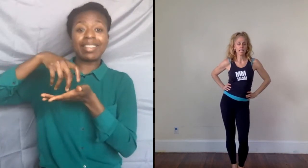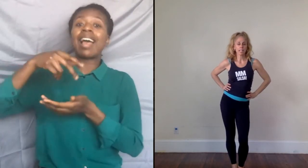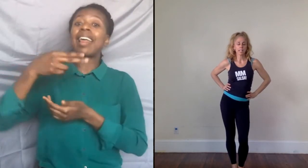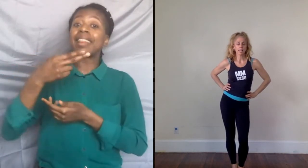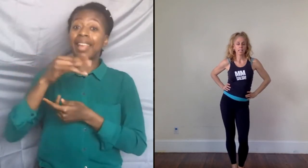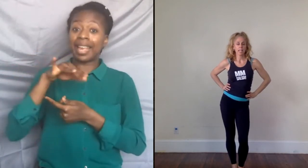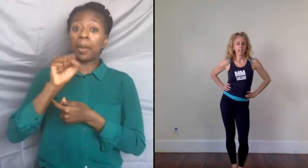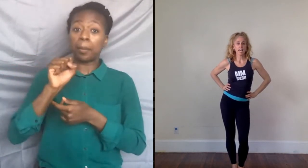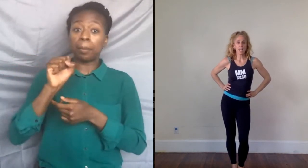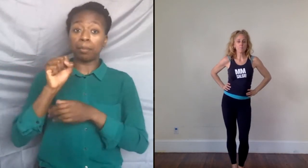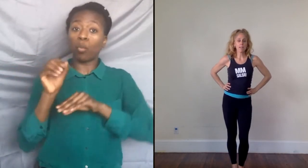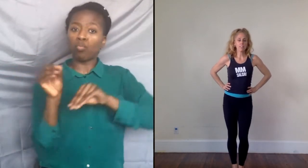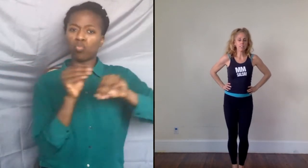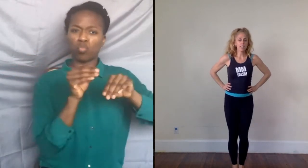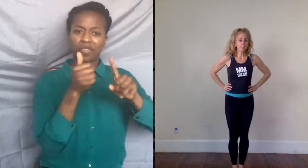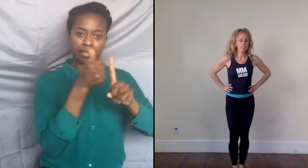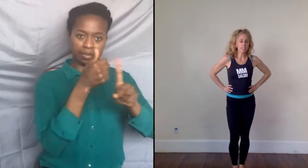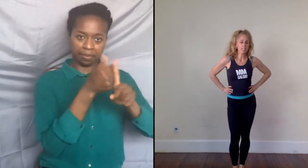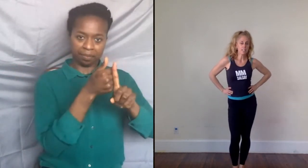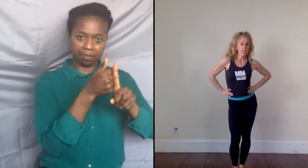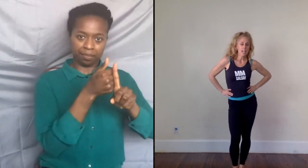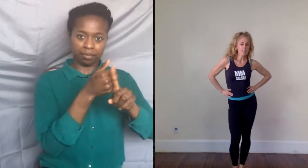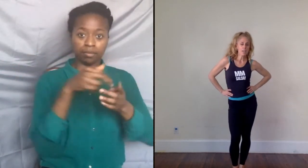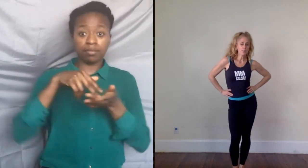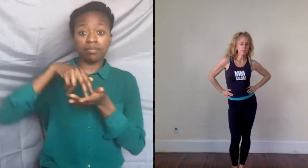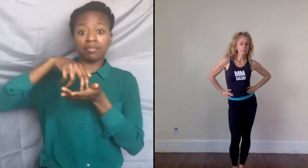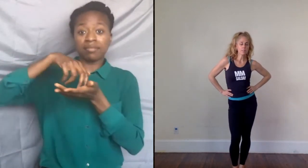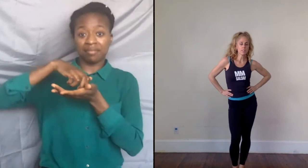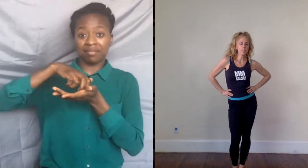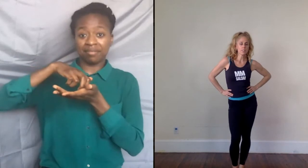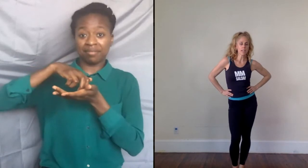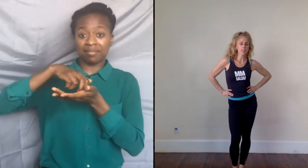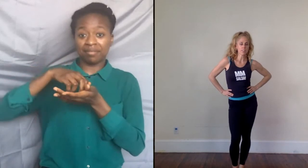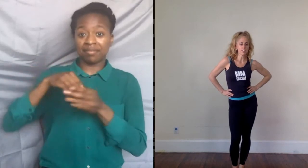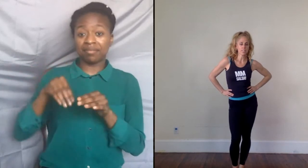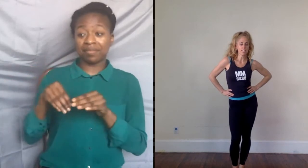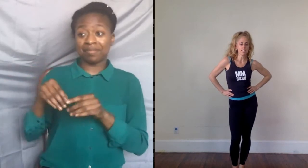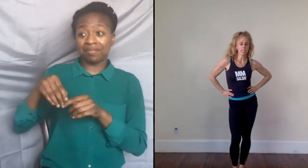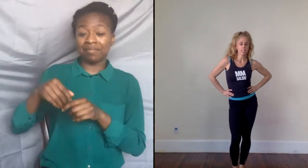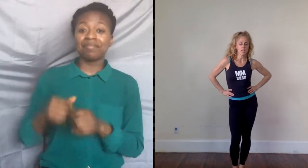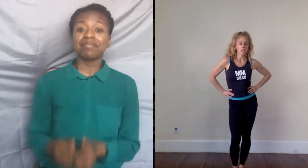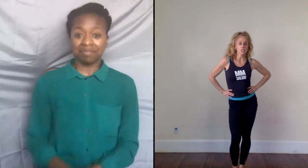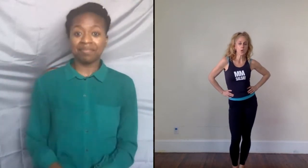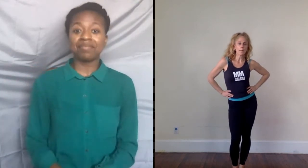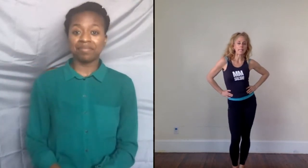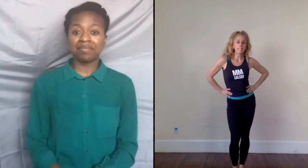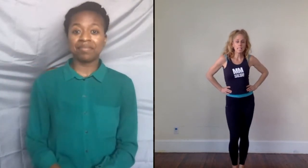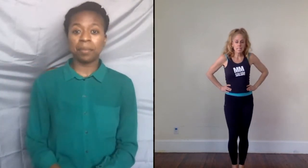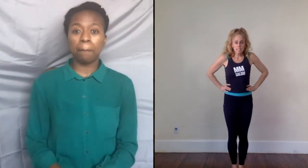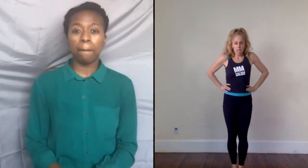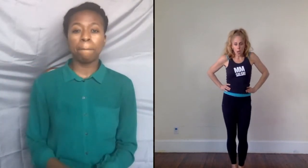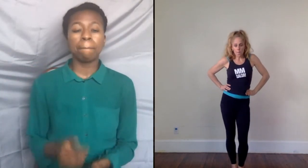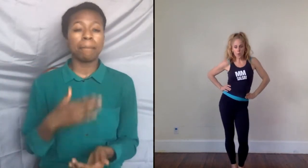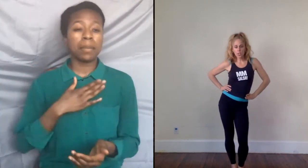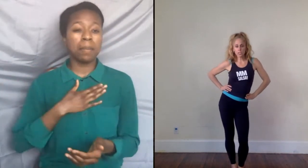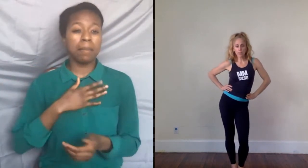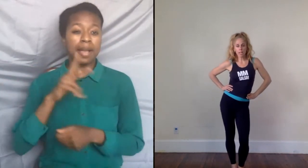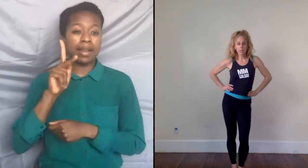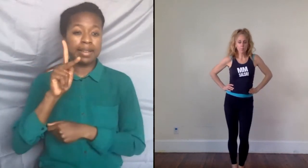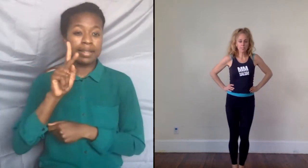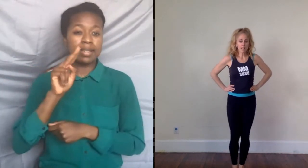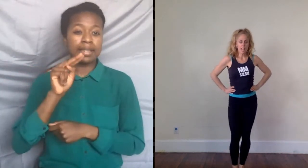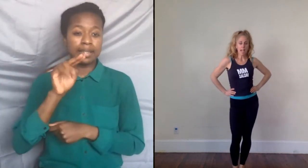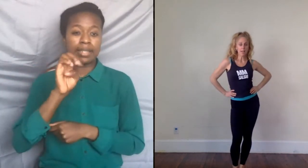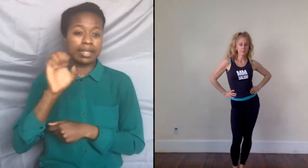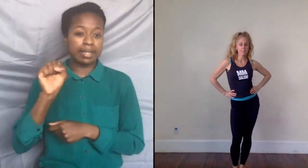leg. And I bend the other knee and the hip comes out to the other side on the straight leg. So my knees push my